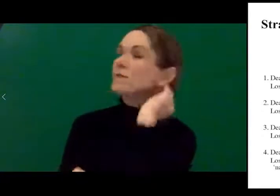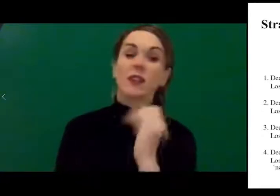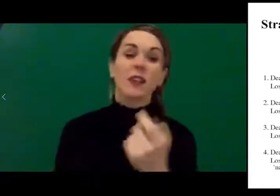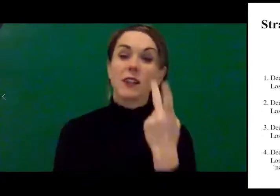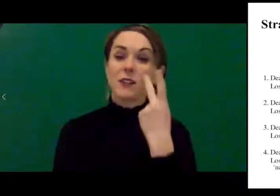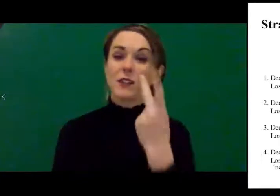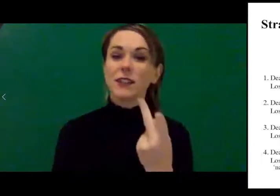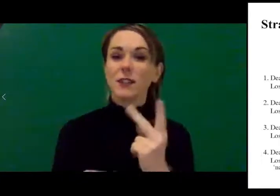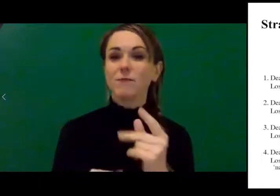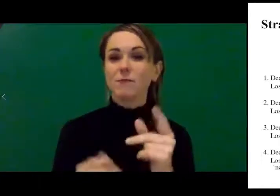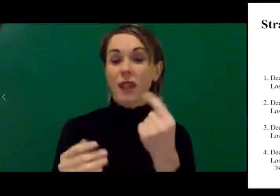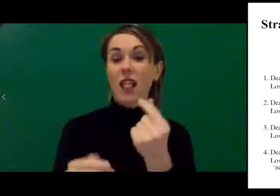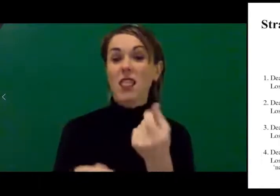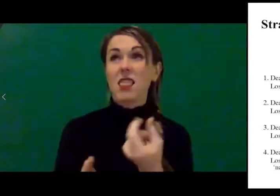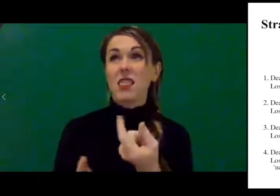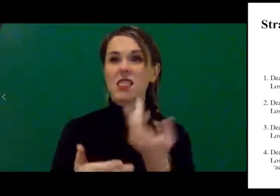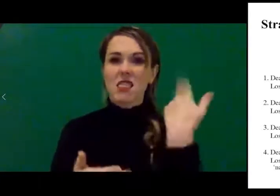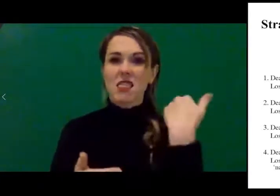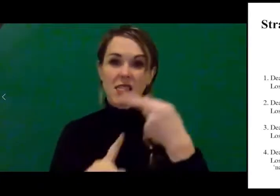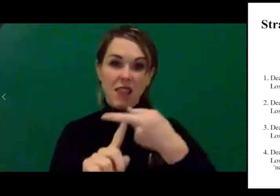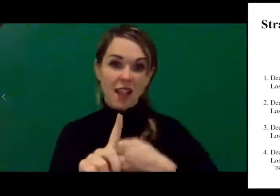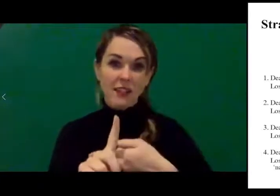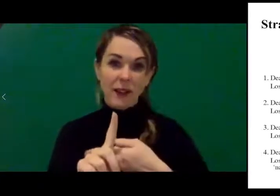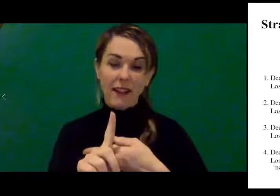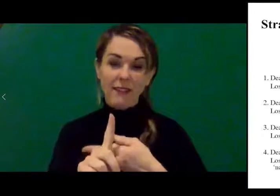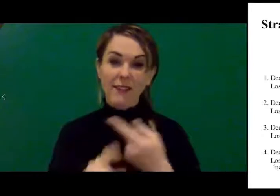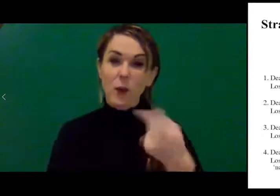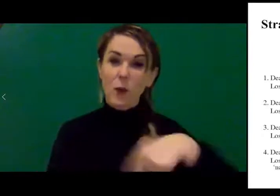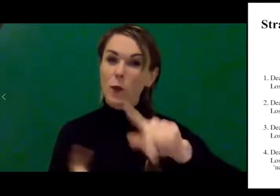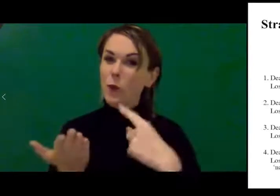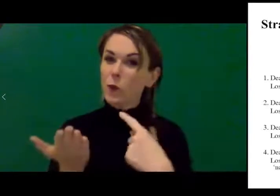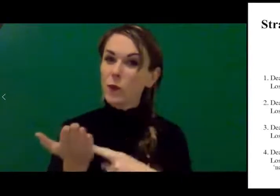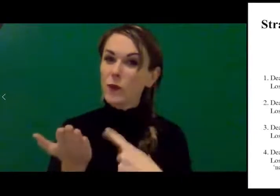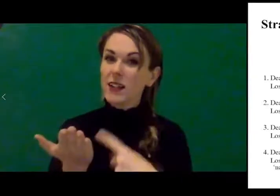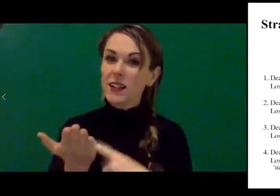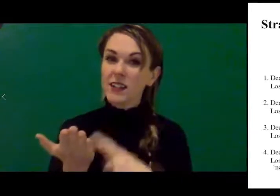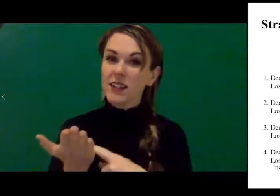Last month, we were discussing a few principles.